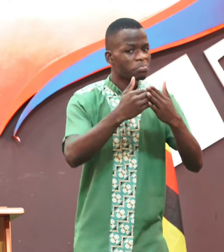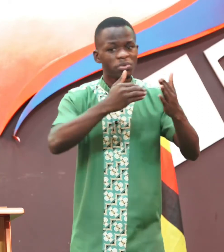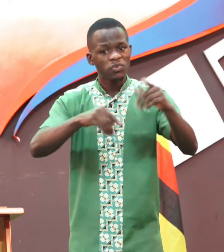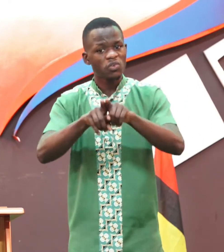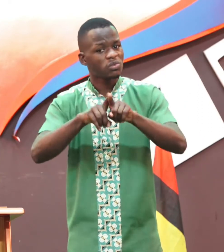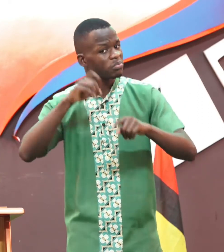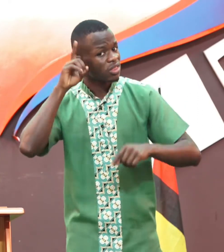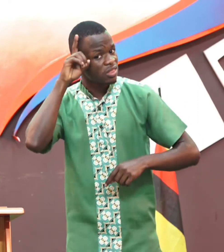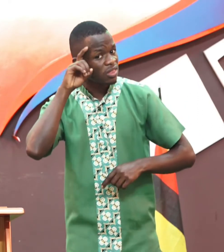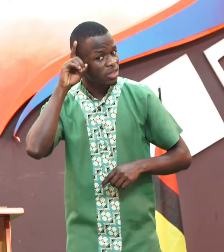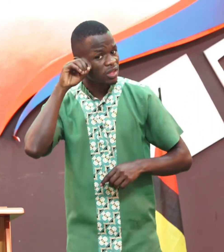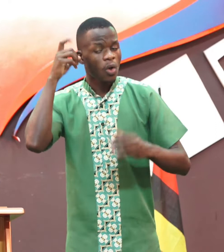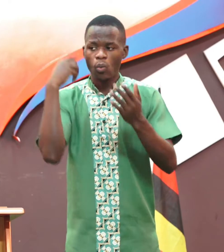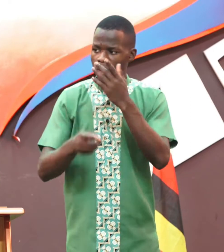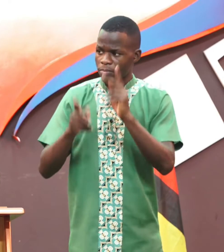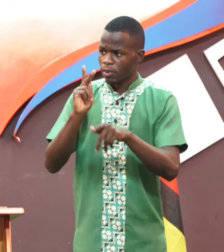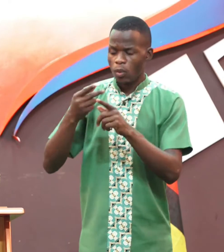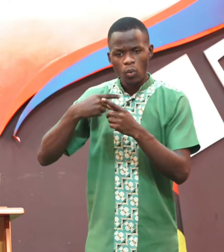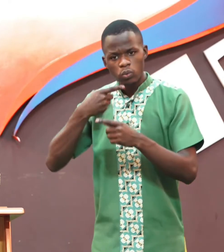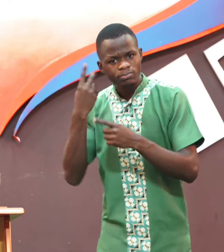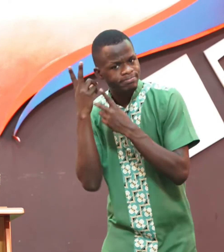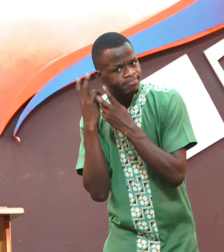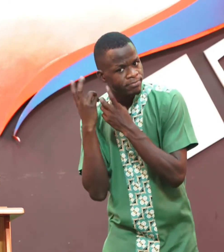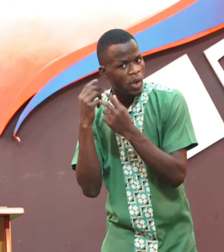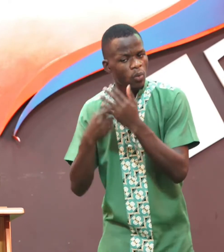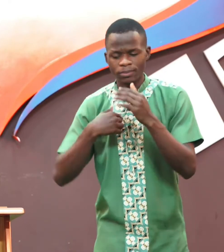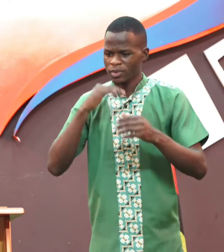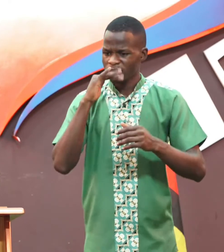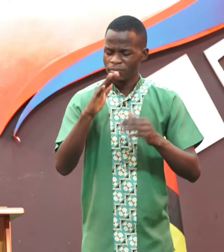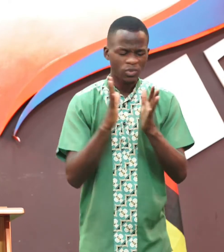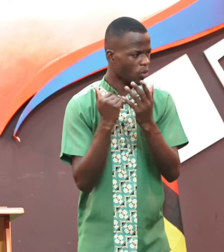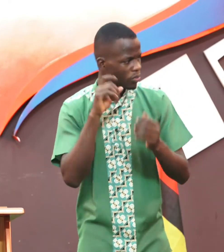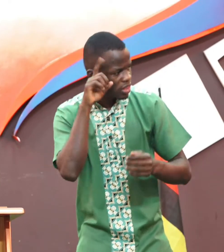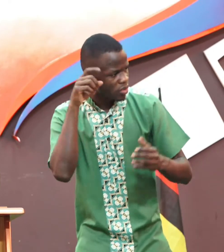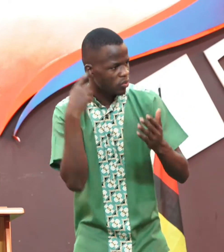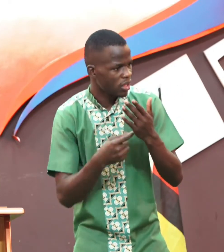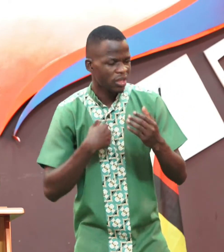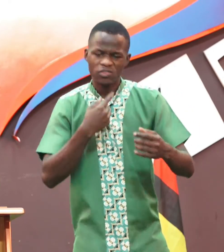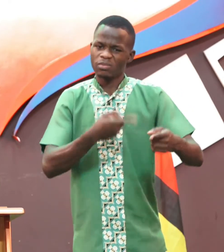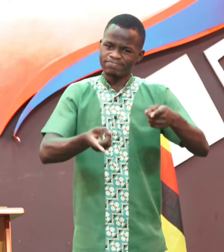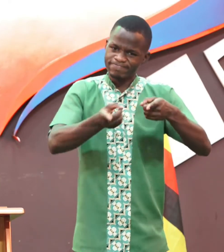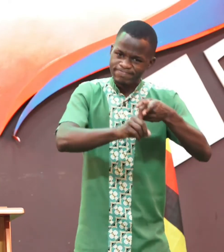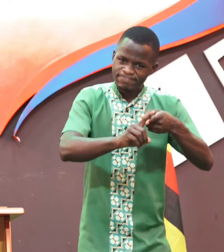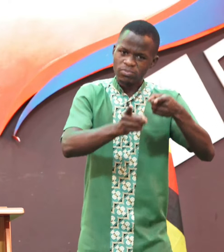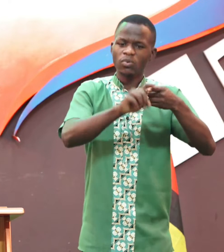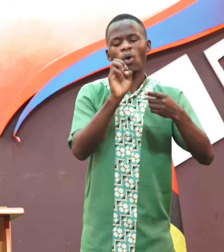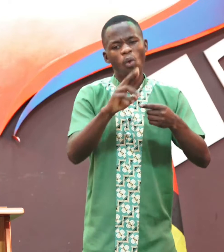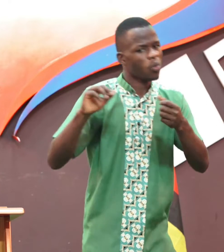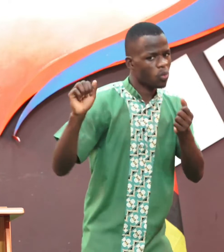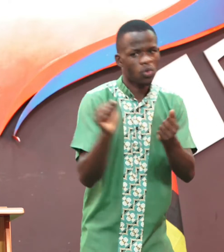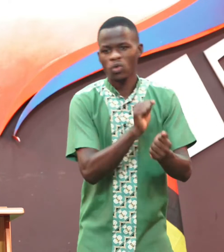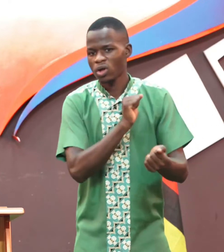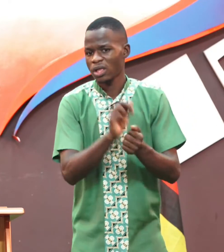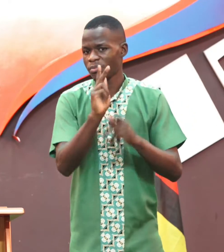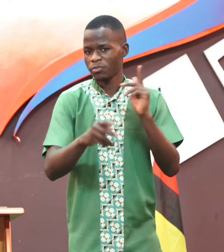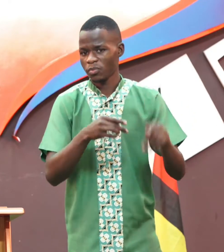talowoozezzaako abantu abagenda owulira bye ŋŋenda okwogera bagenda kulowooza ki ŋŋenda kuba mbazimba ŋŋenda kuba mbamenya. Not being